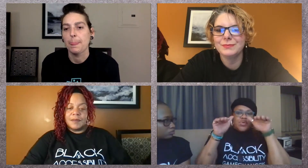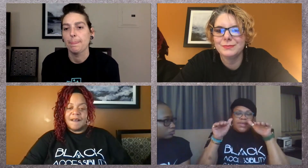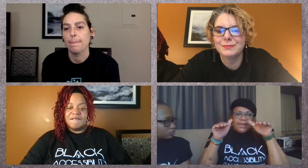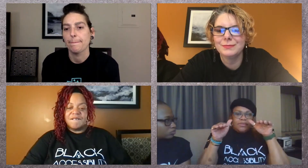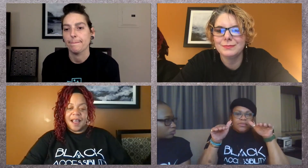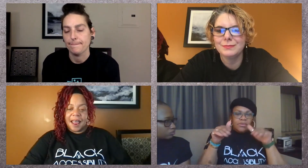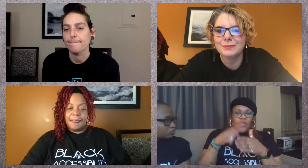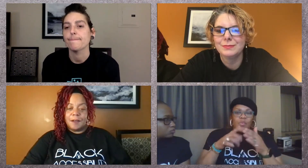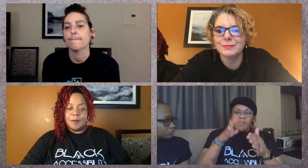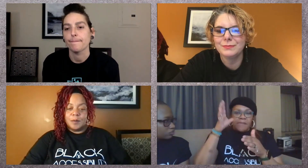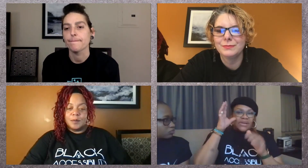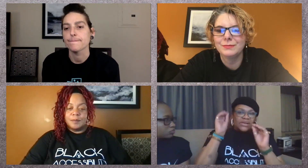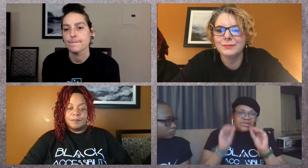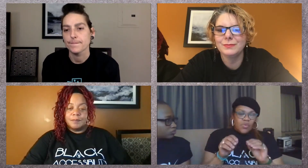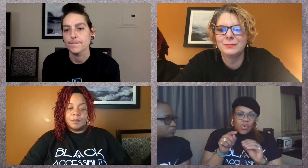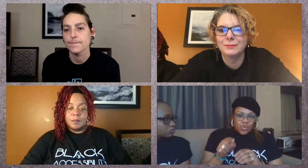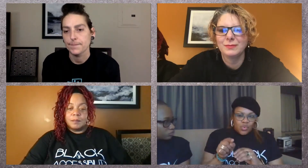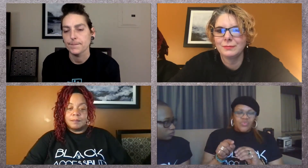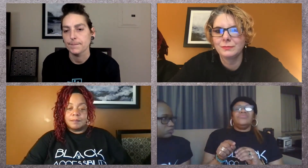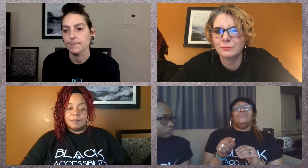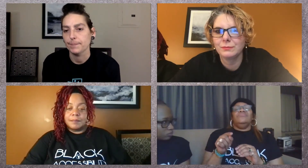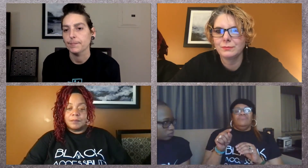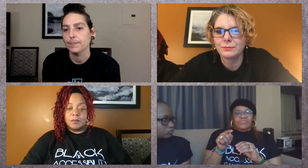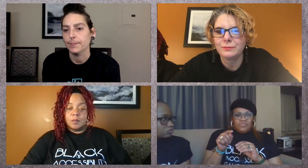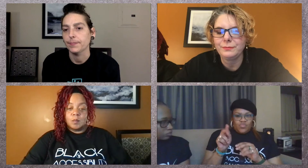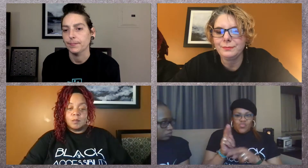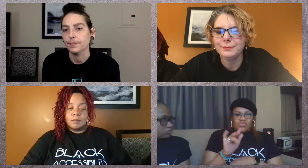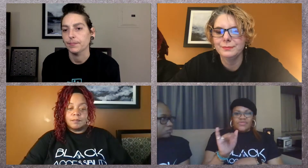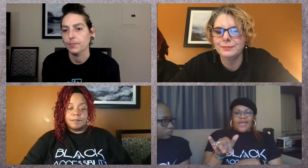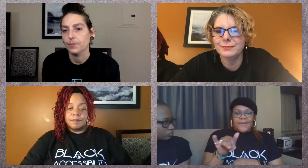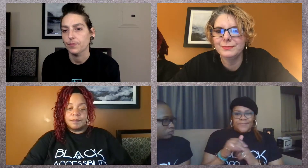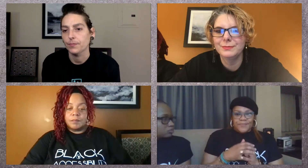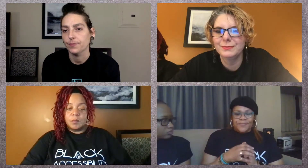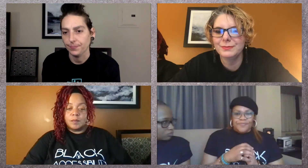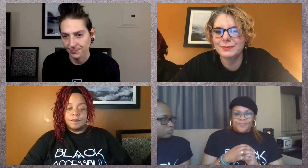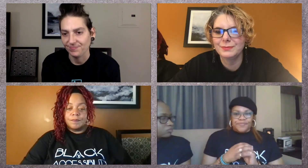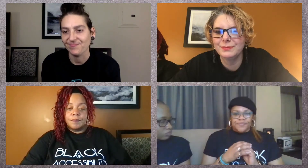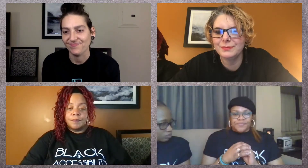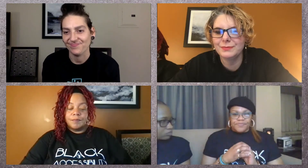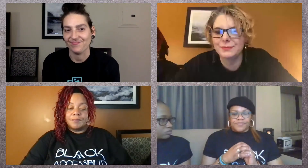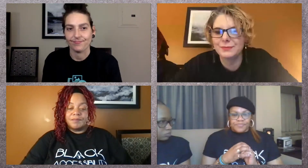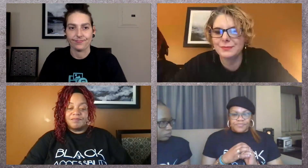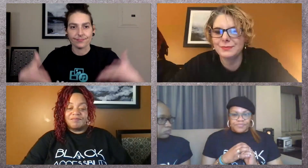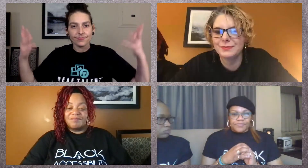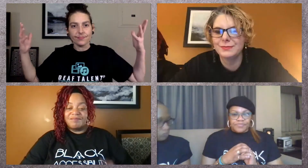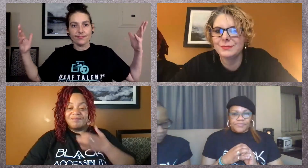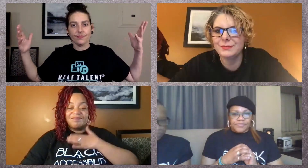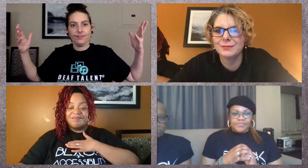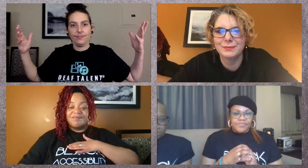and that's valuable, in my upbringing. My parents taught me to use that.